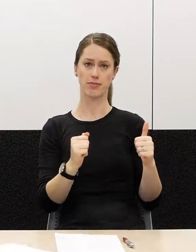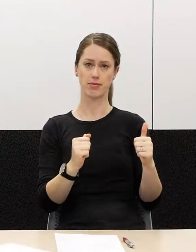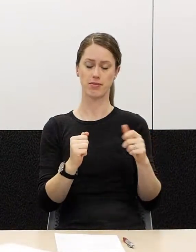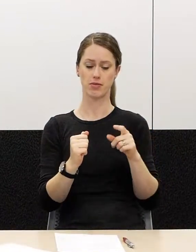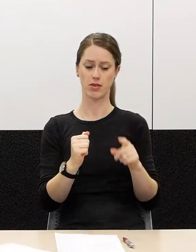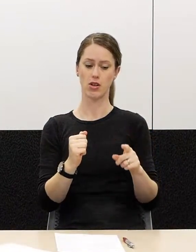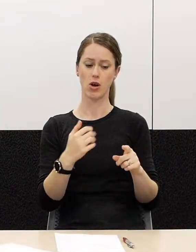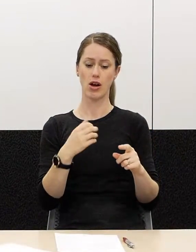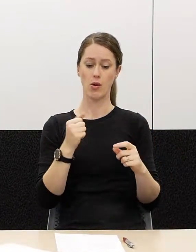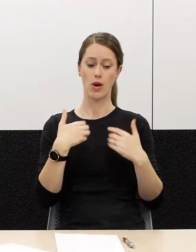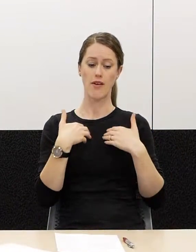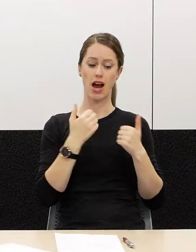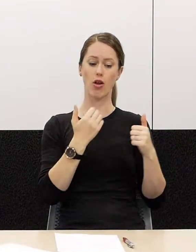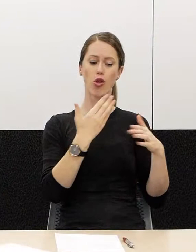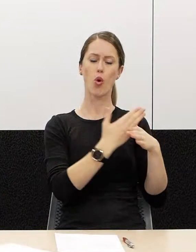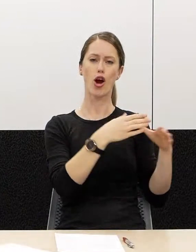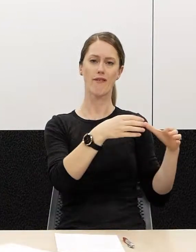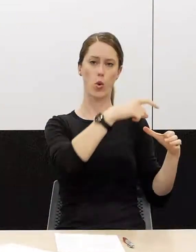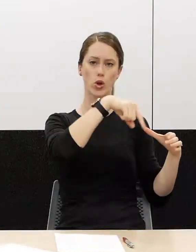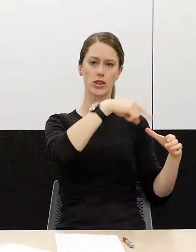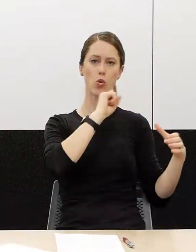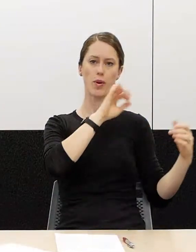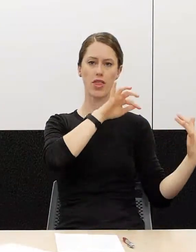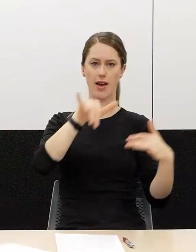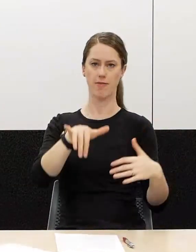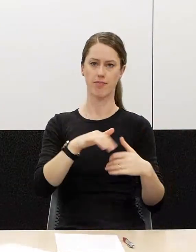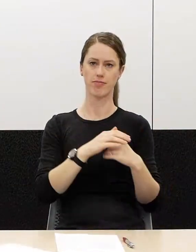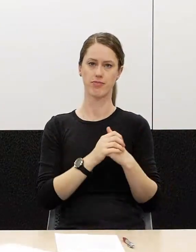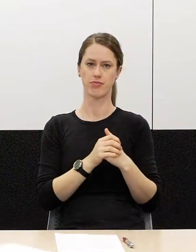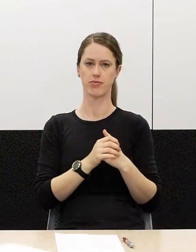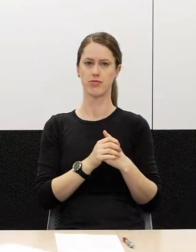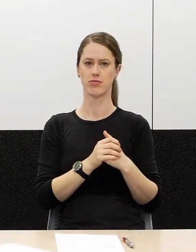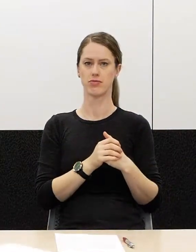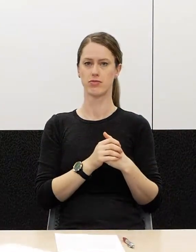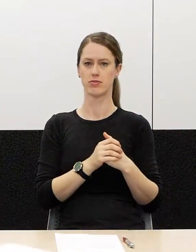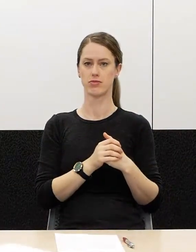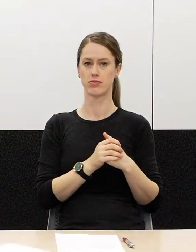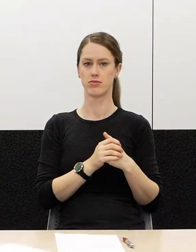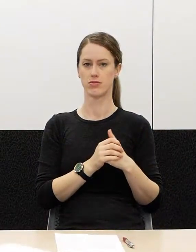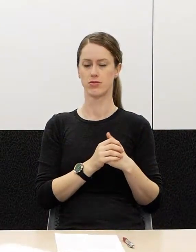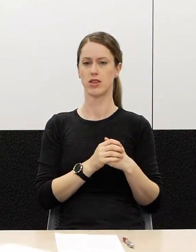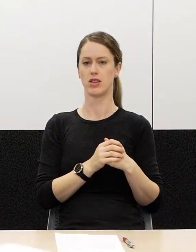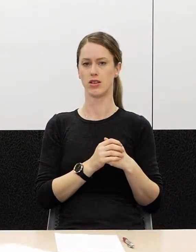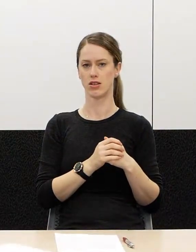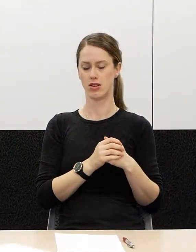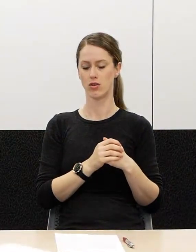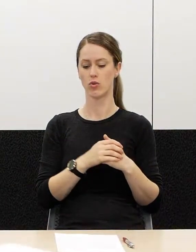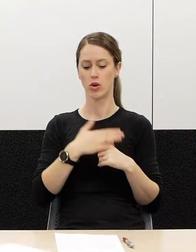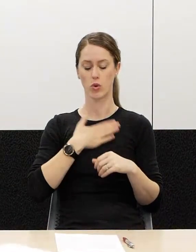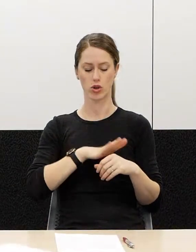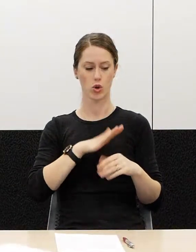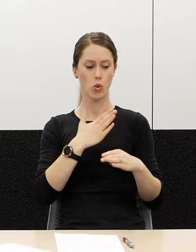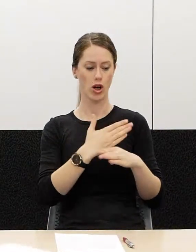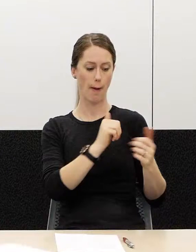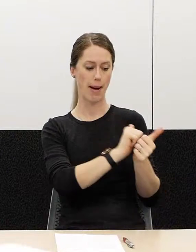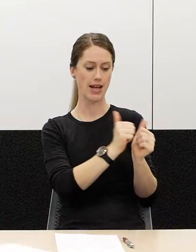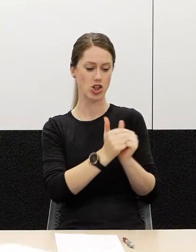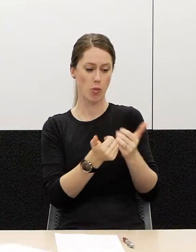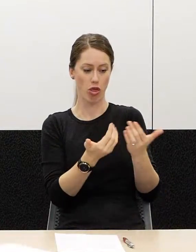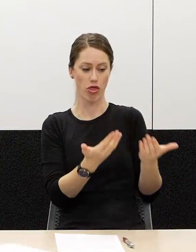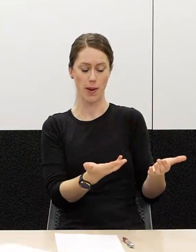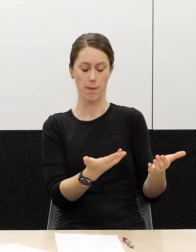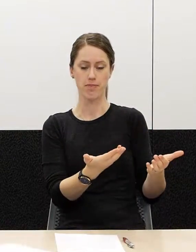Health Workforce in there. We need to really map out what we want, to do in partnership with them. So they're up